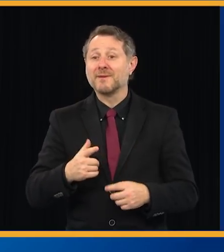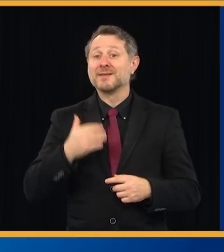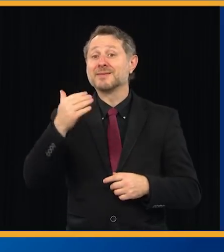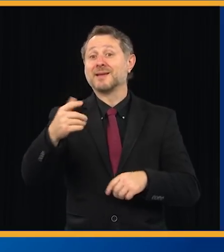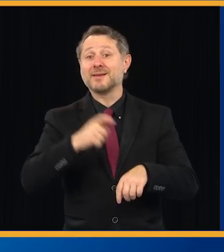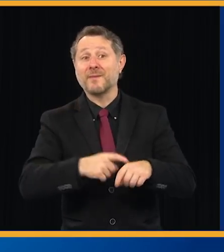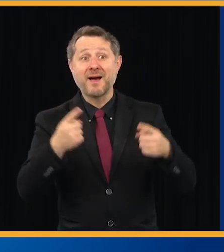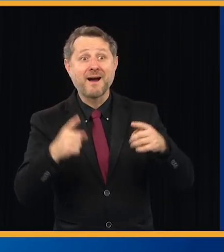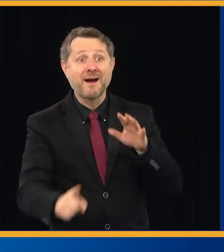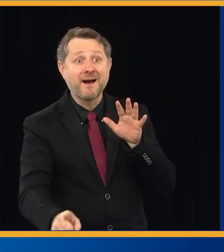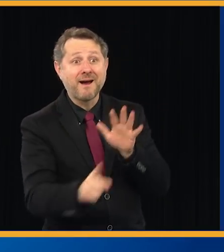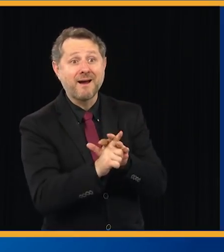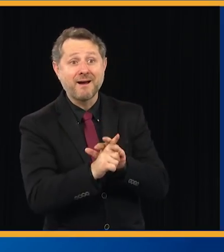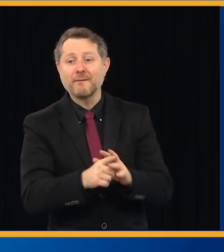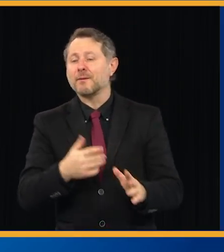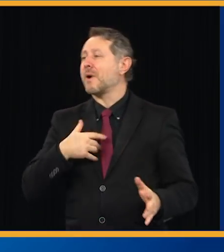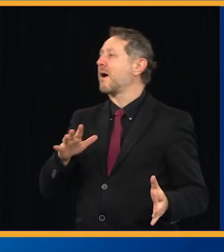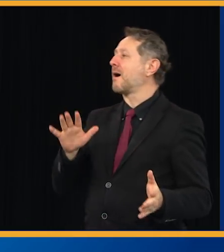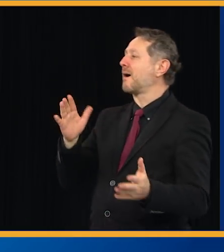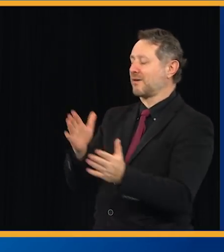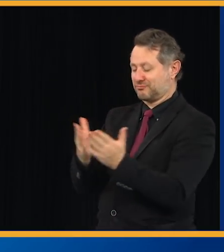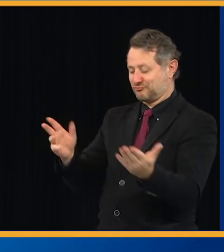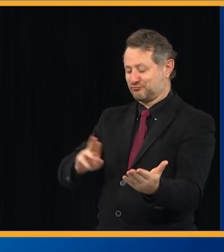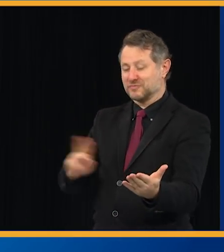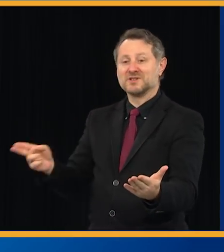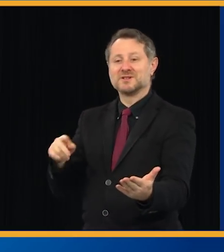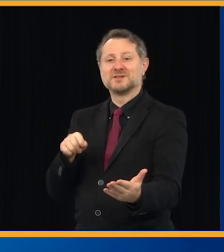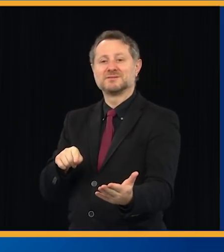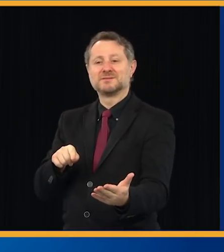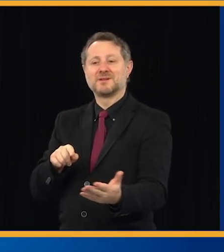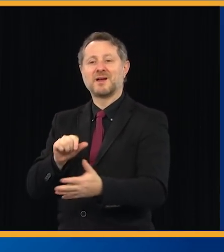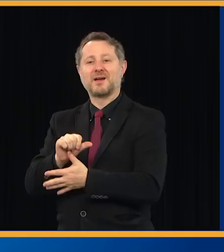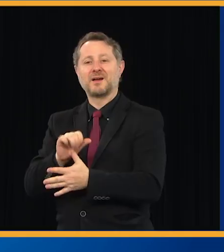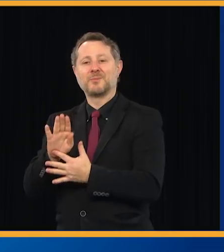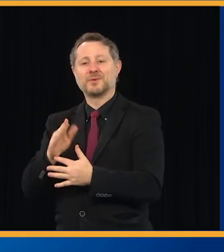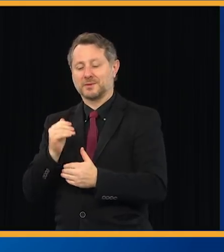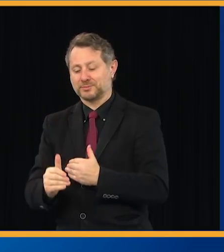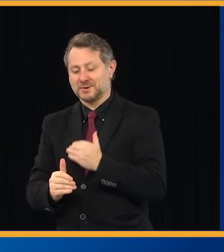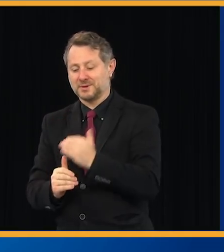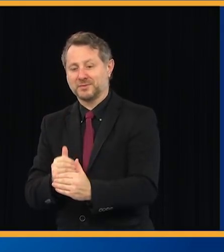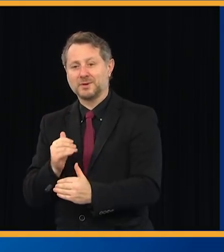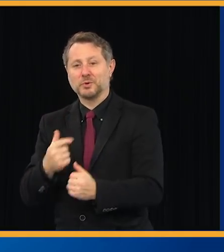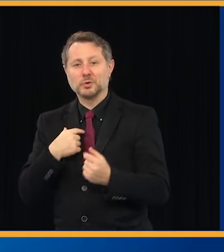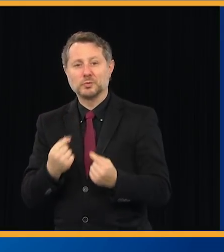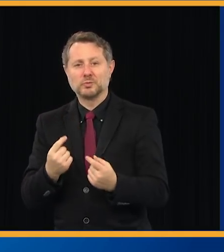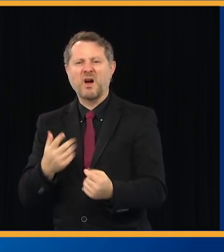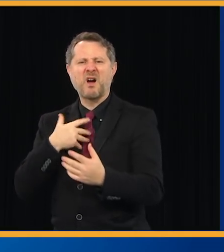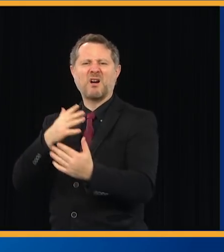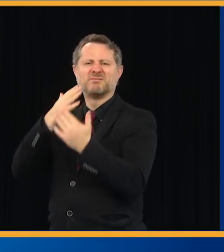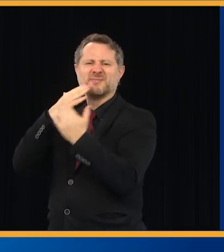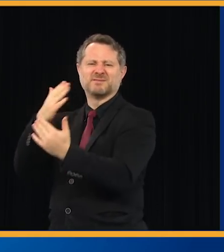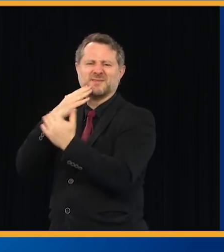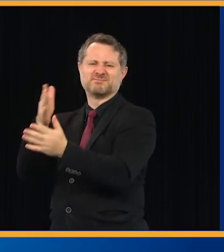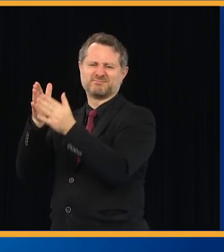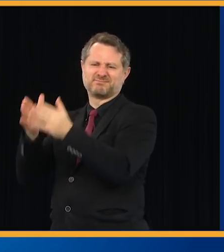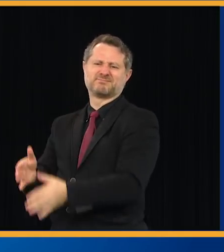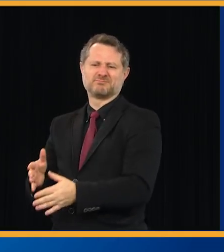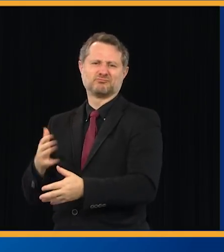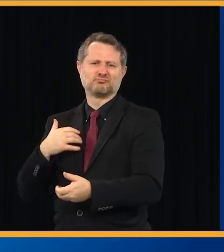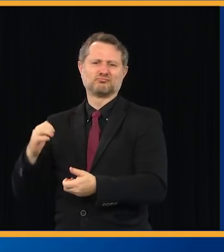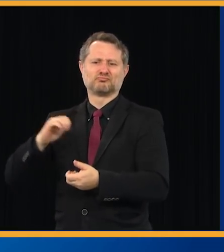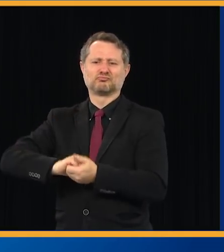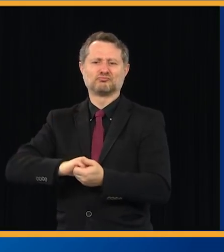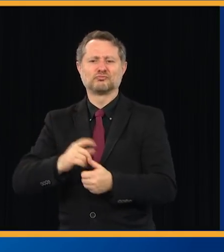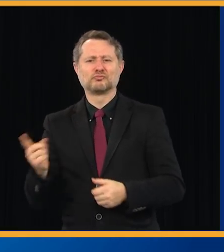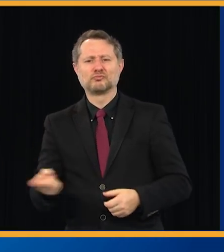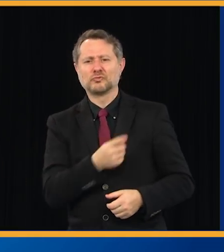A, step B, step C. And we want to thank Michael for his service with that, and he'll be working with Dr. Zucker from the Department